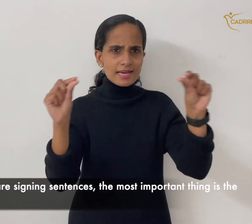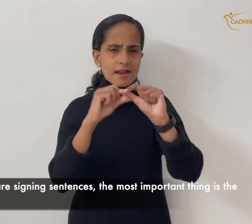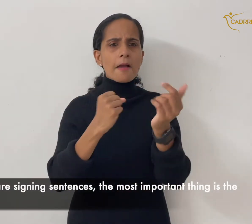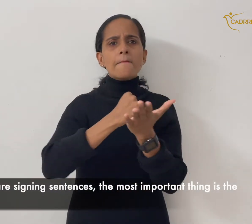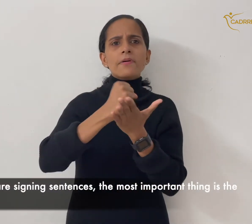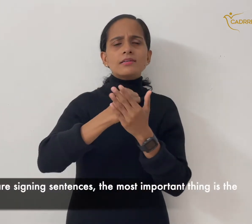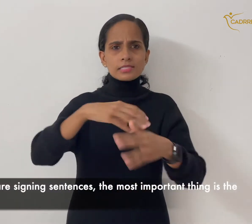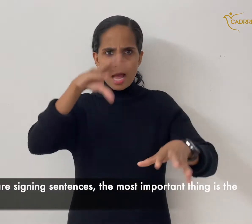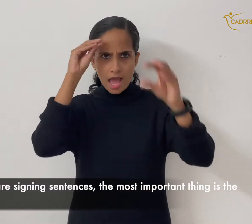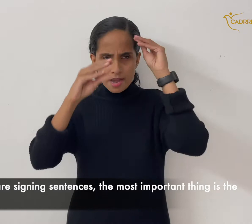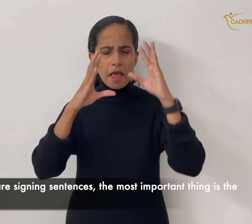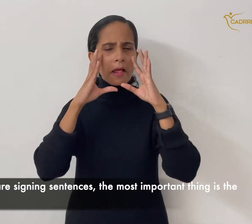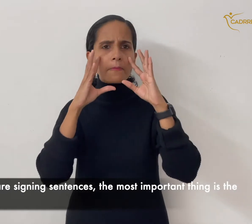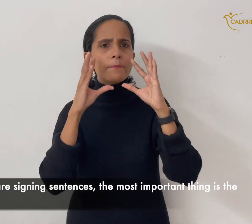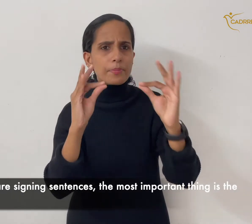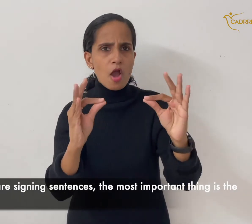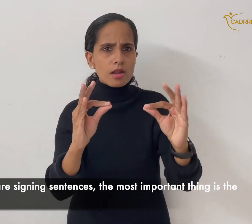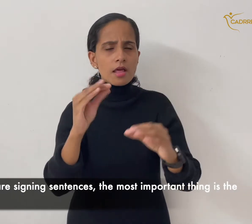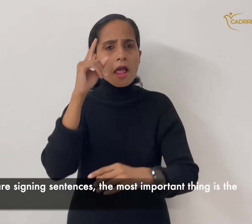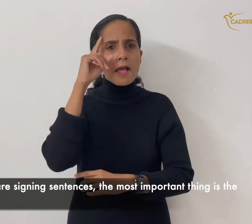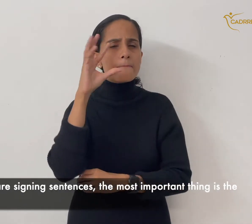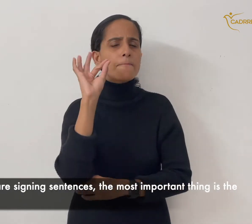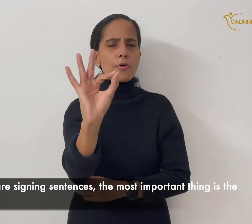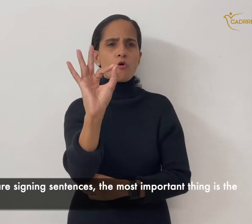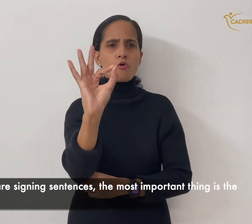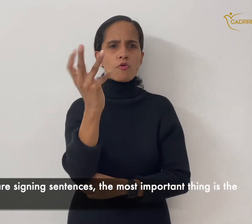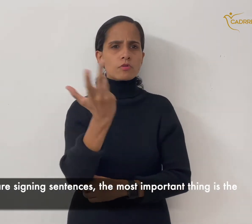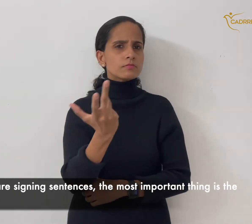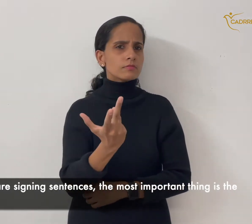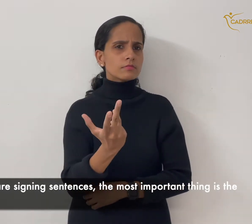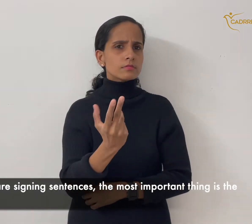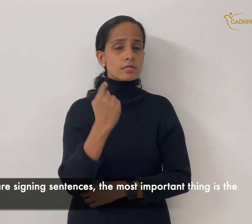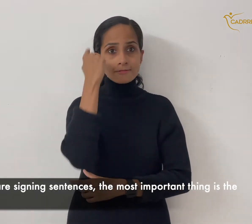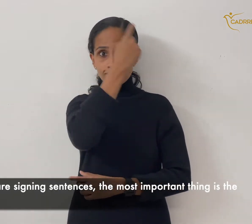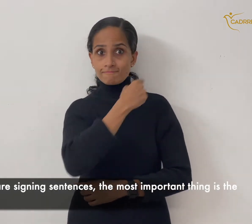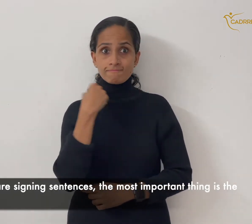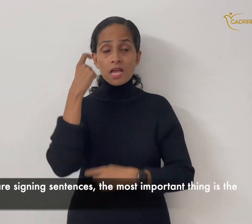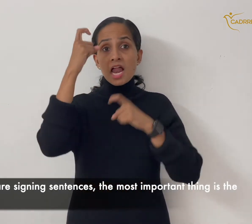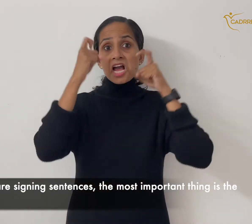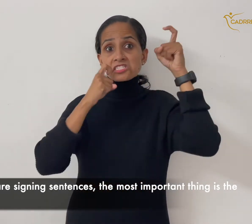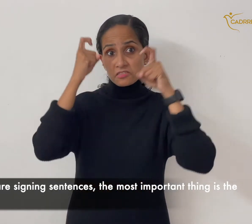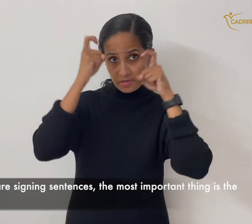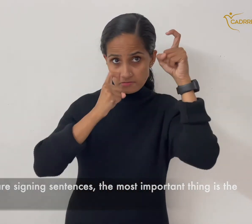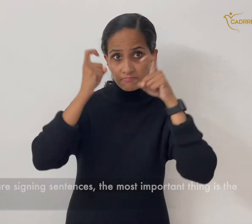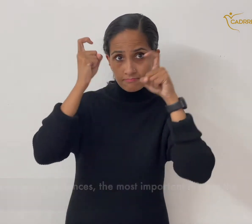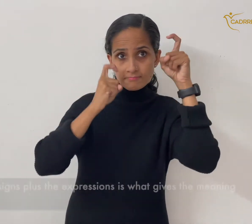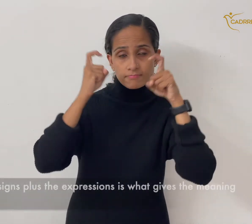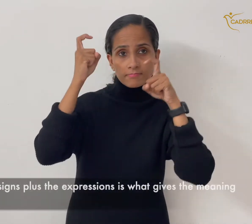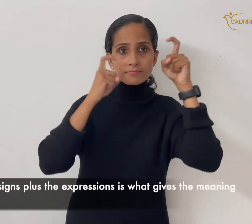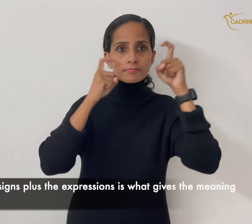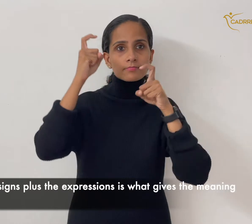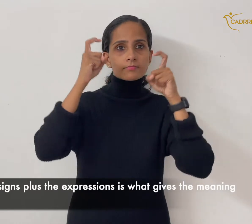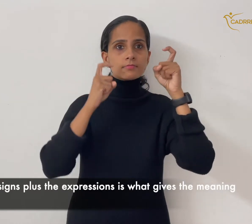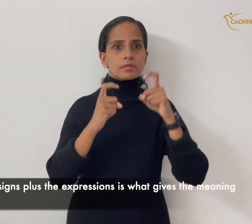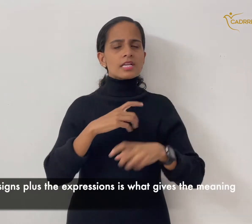Remember, when you're signing sentences, the most important thing is the facial